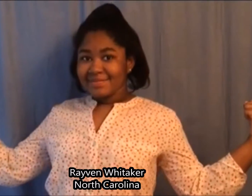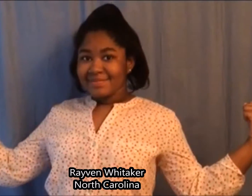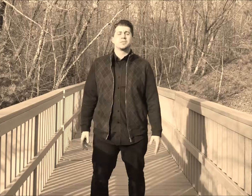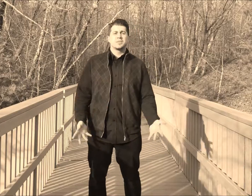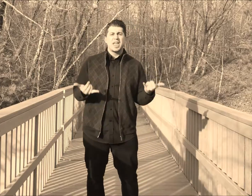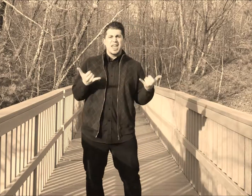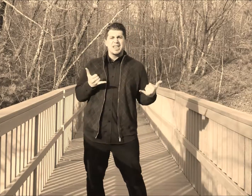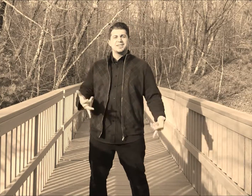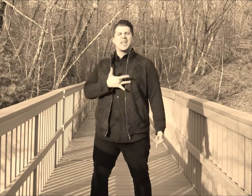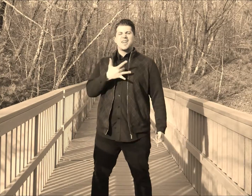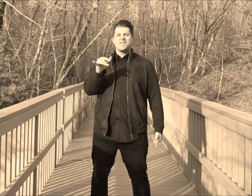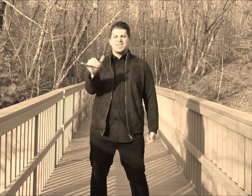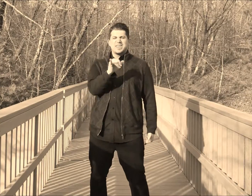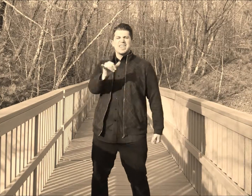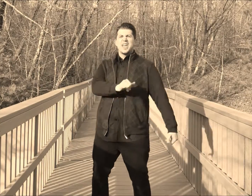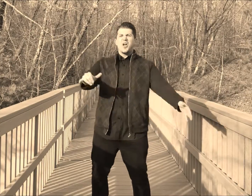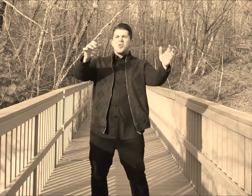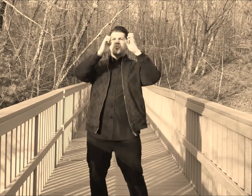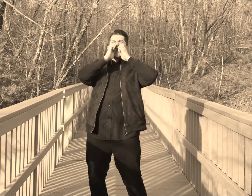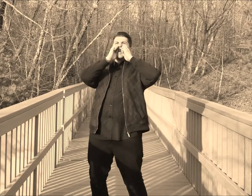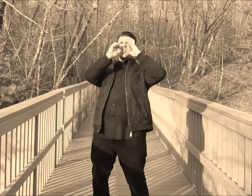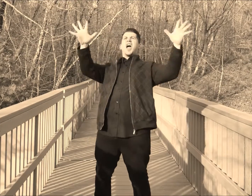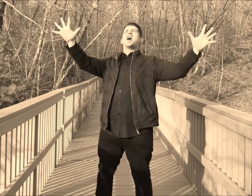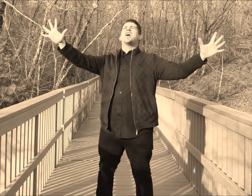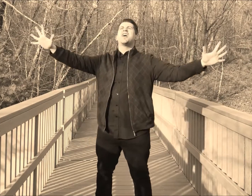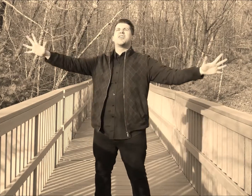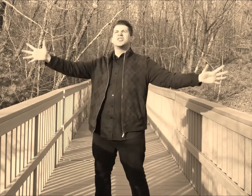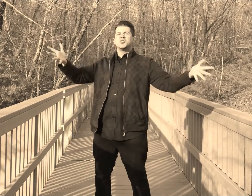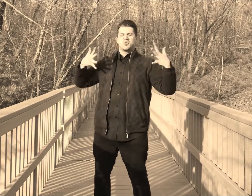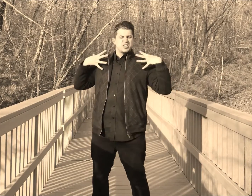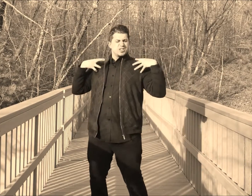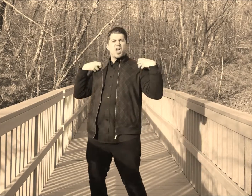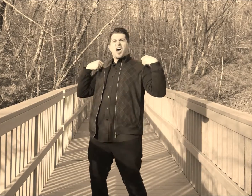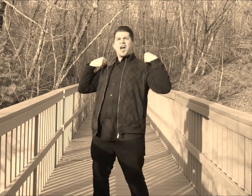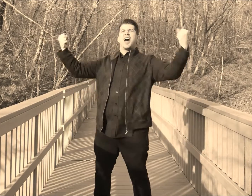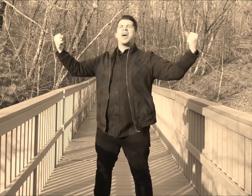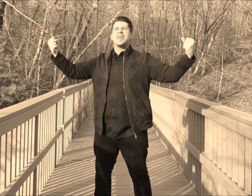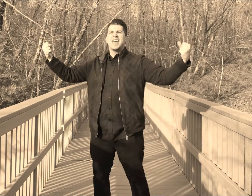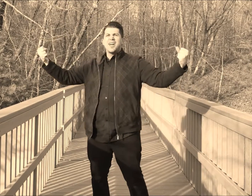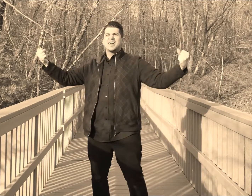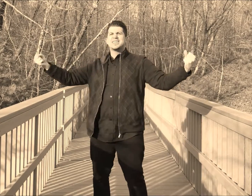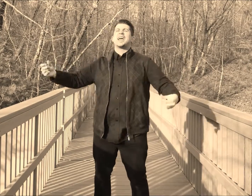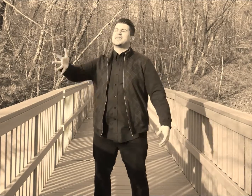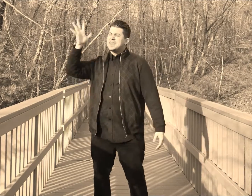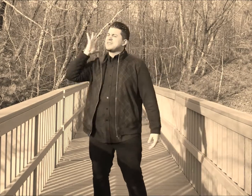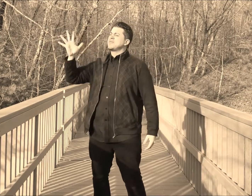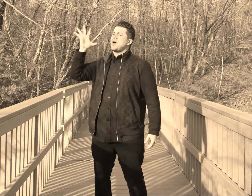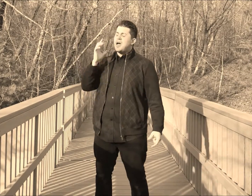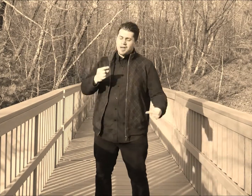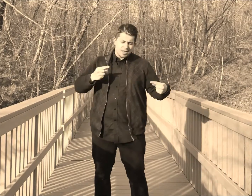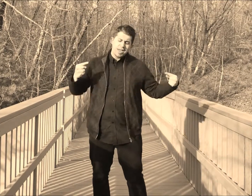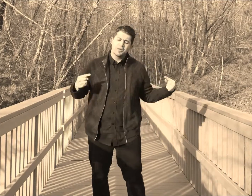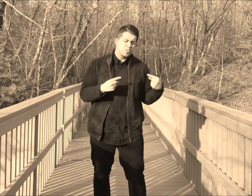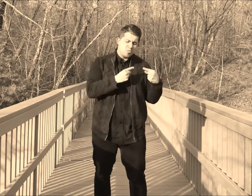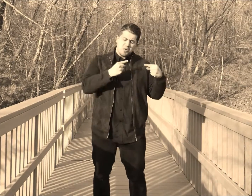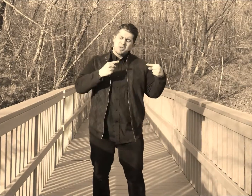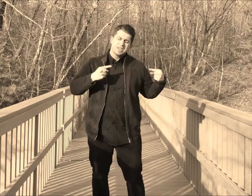Now I am a warrior, shooting star No, I got this far, had a broken heart